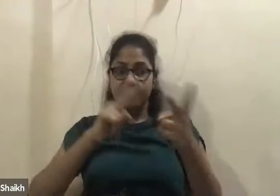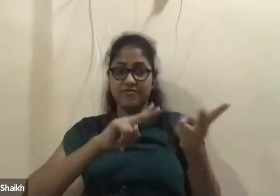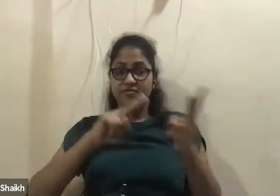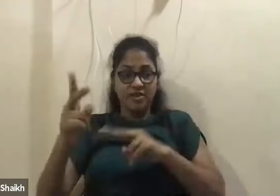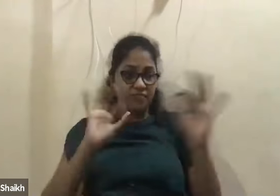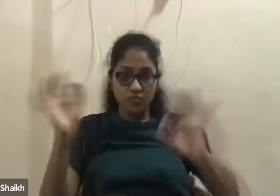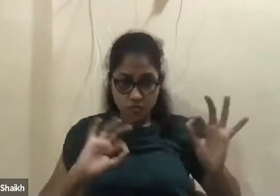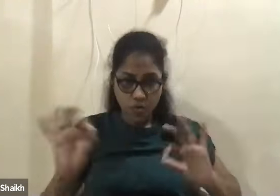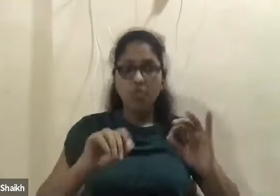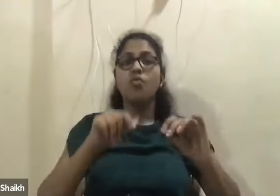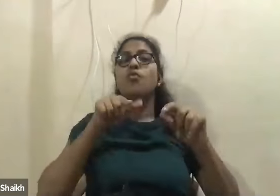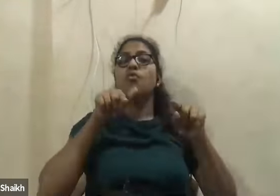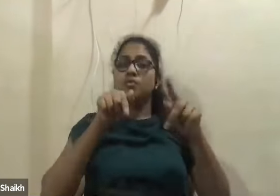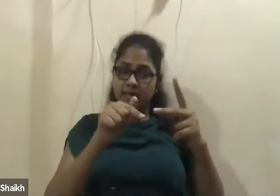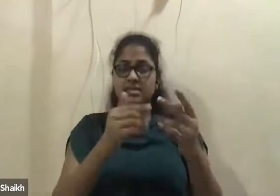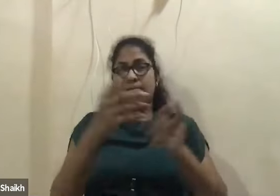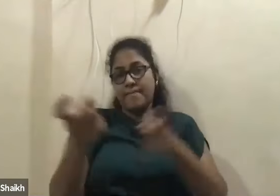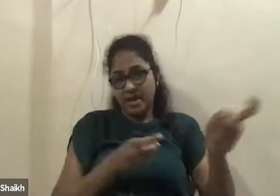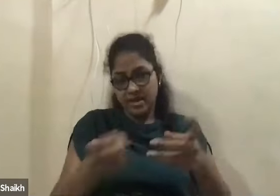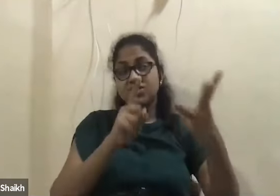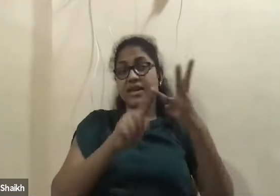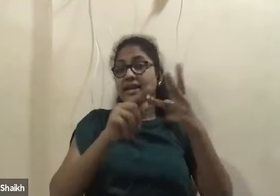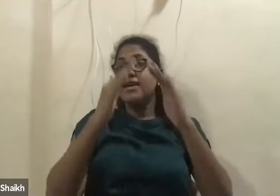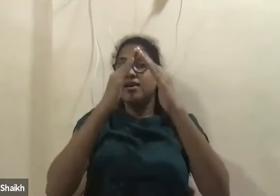movable property. D, any others that the